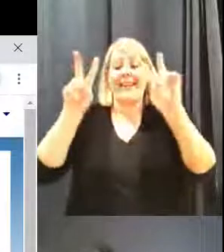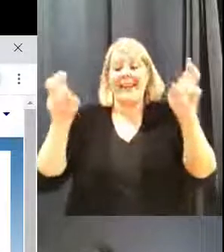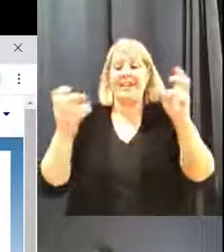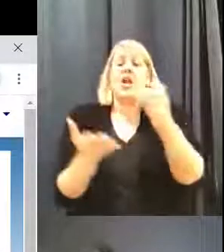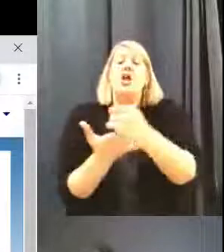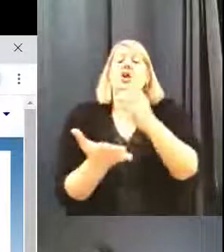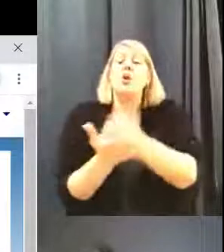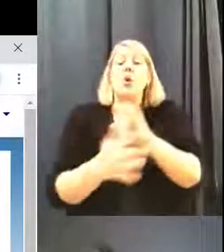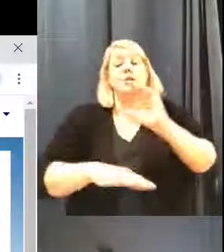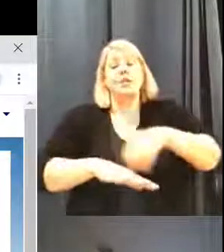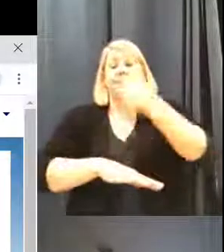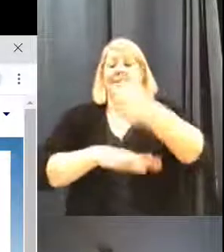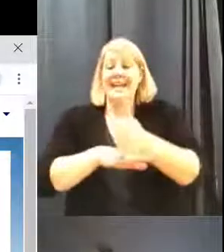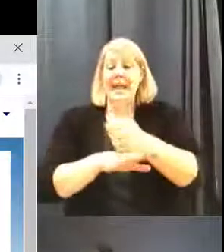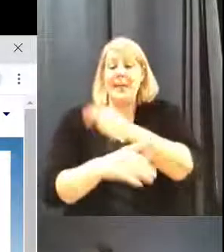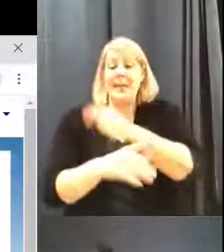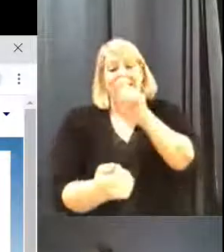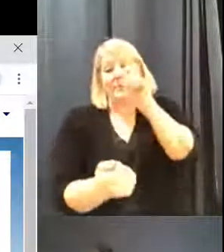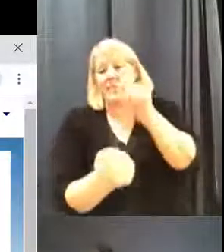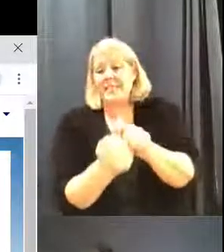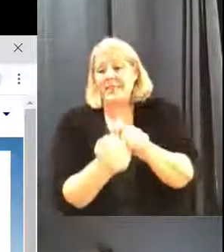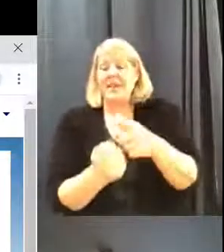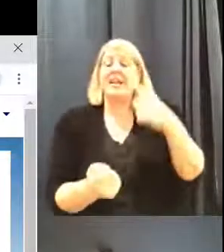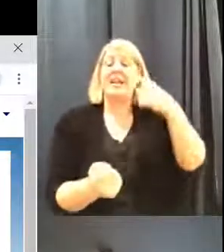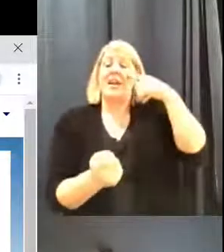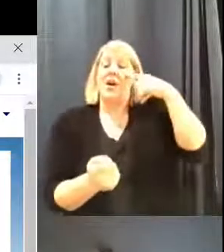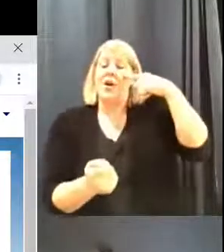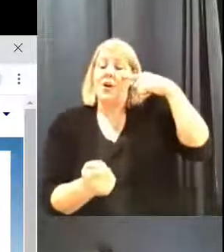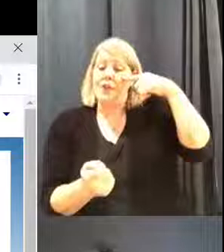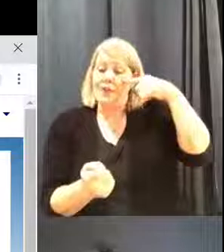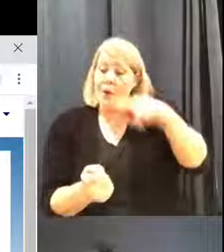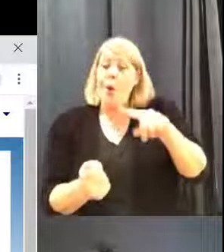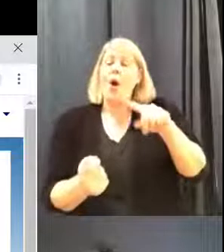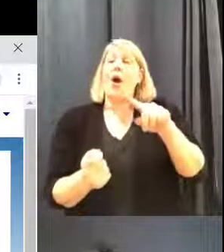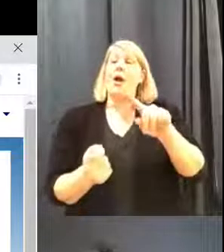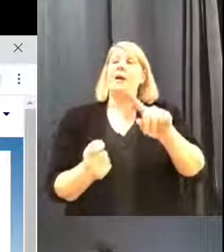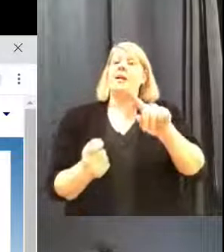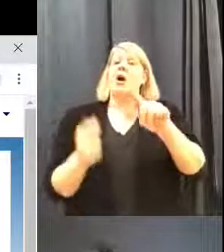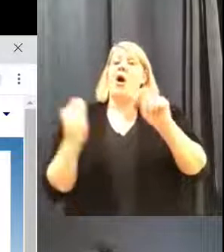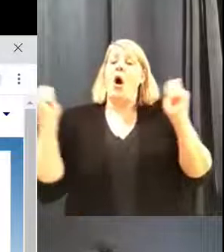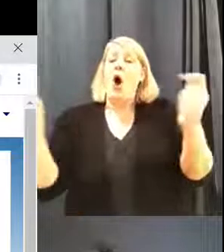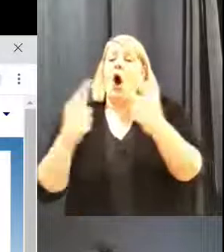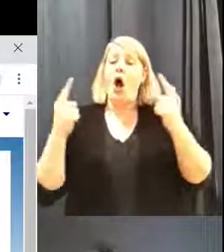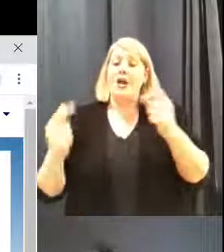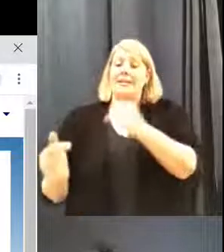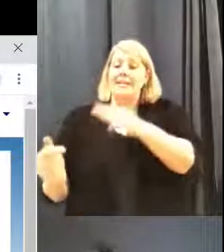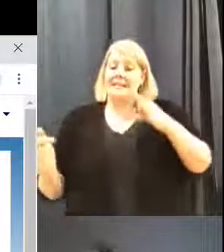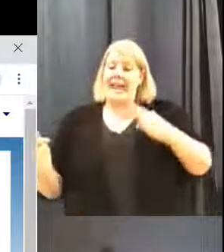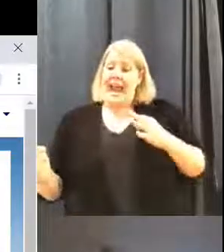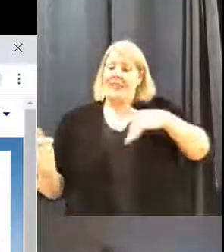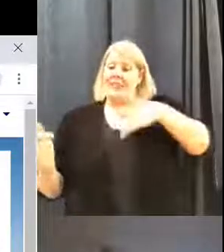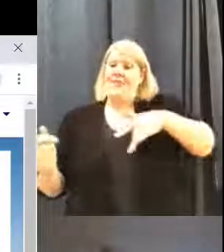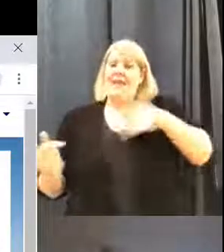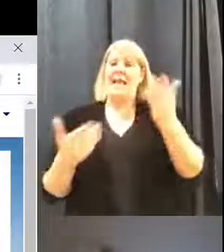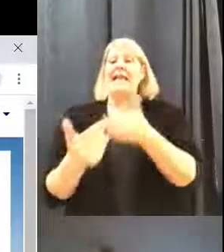specifically for that intent, for it to be a user-friendly way to get in-house professional development.